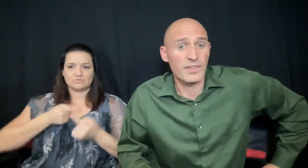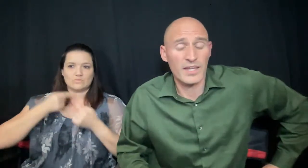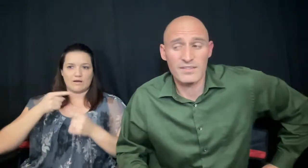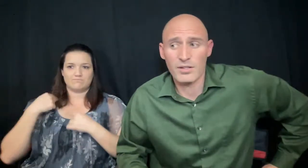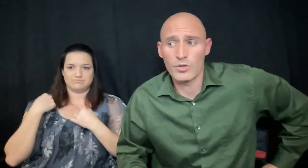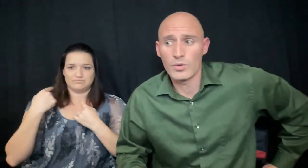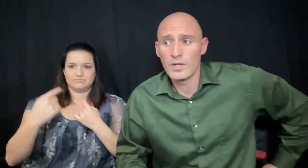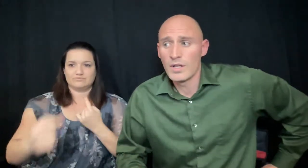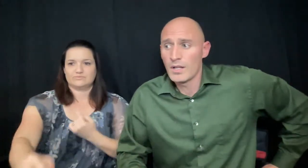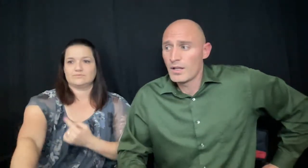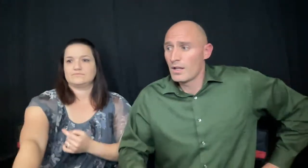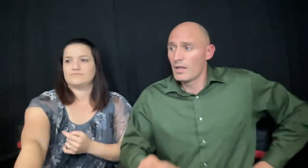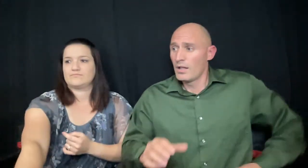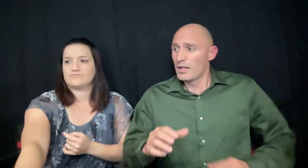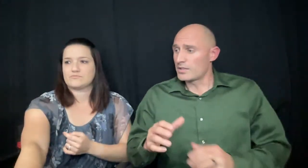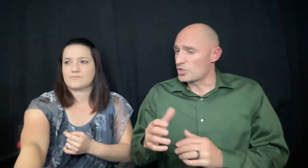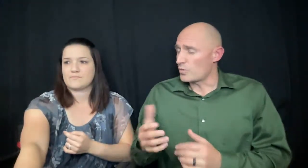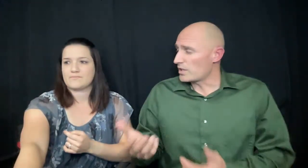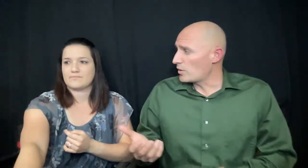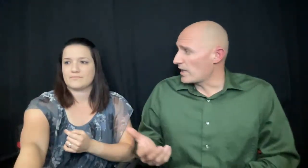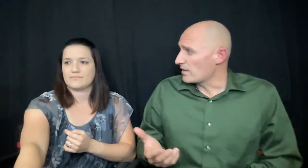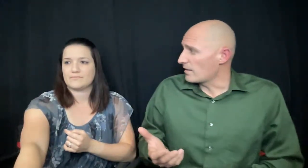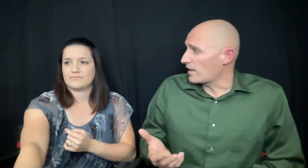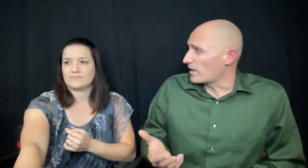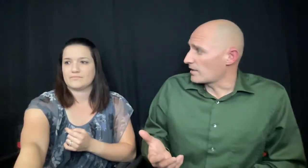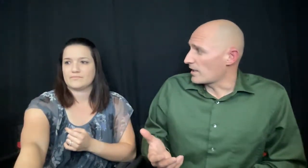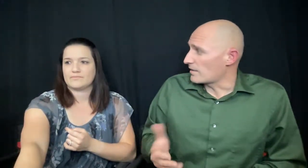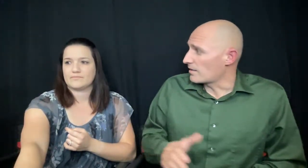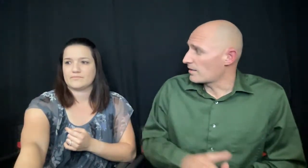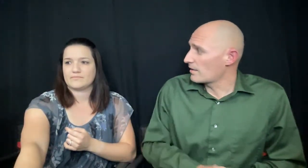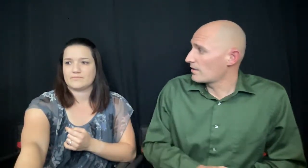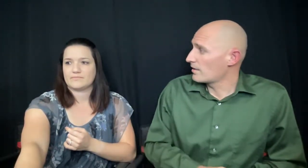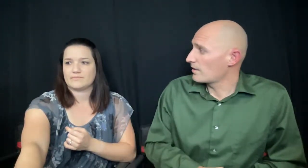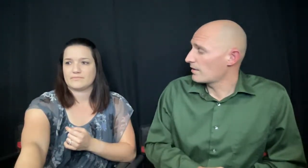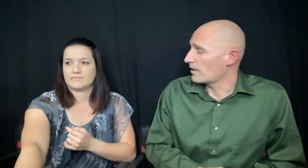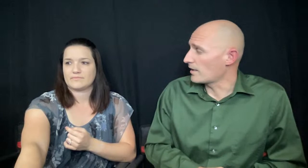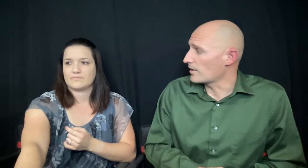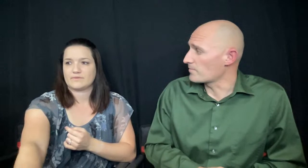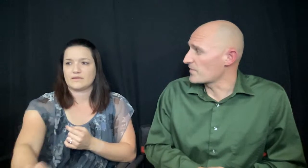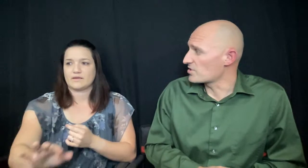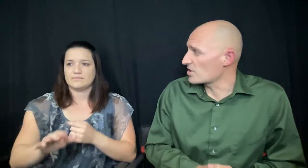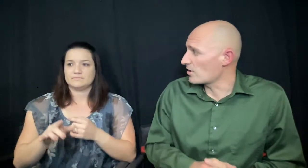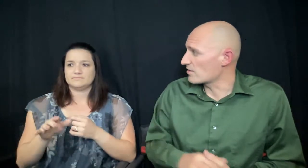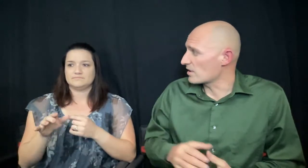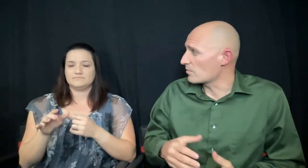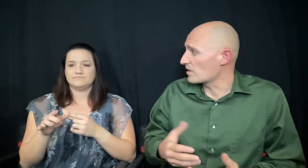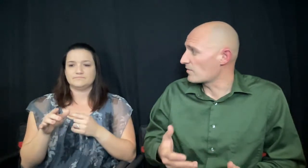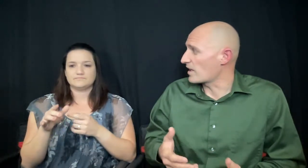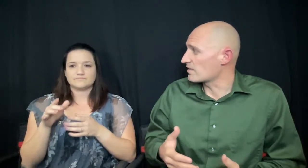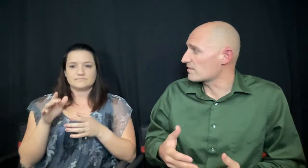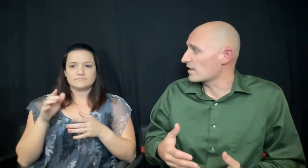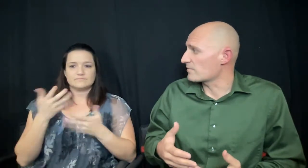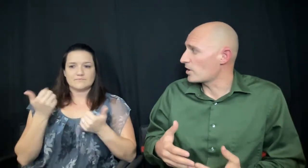And so did you want to go ahead and share some advice as far